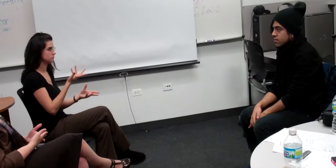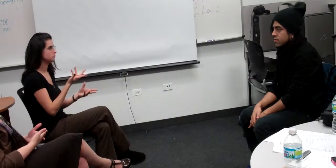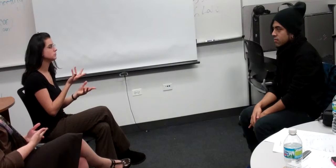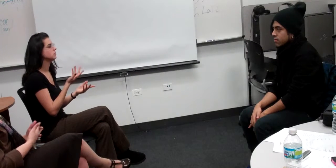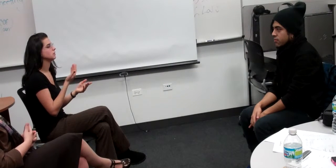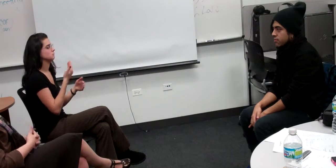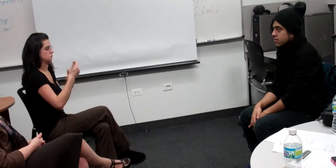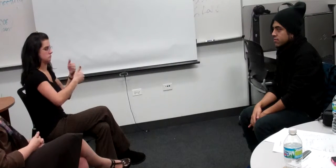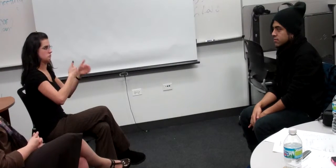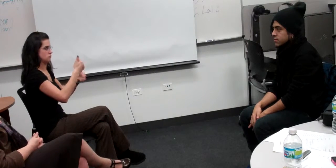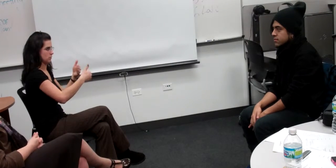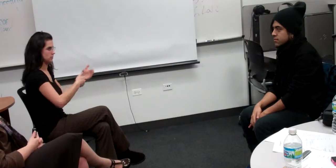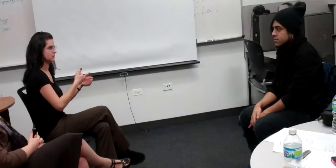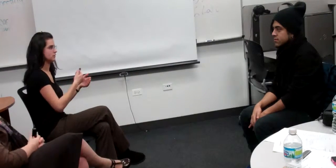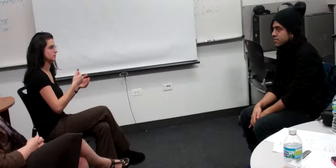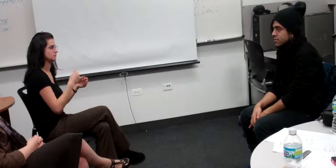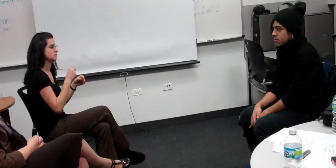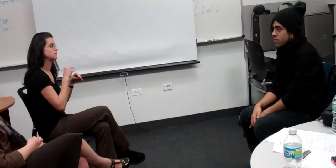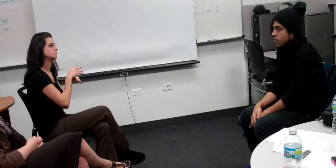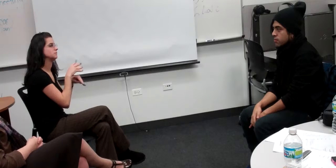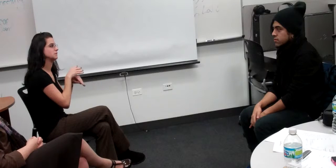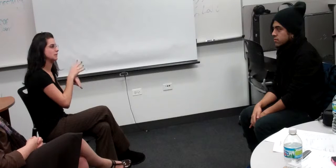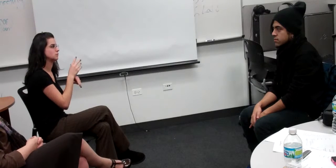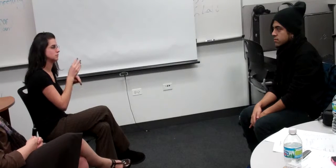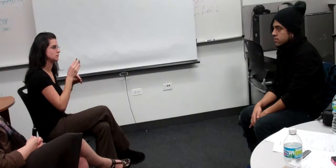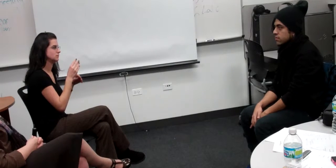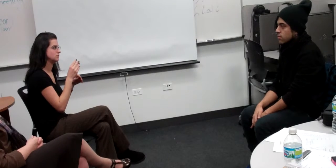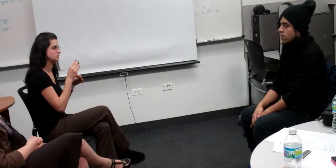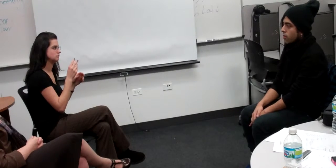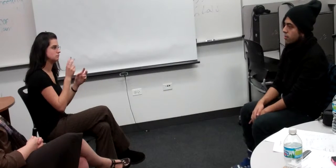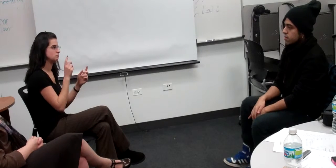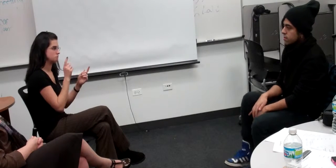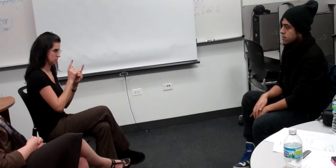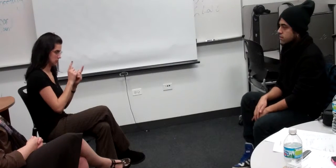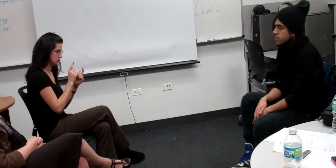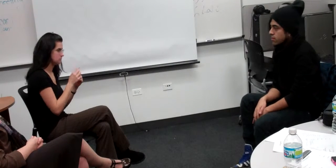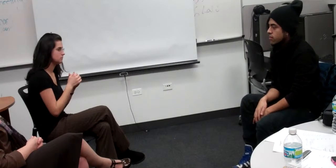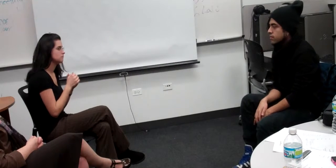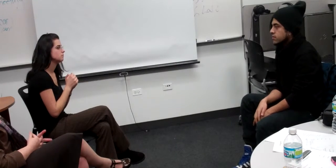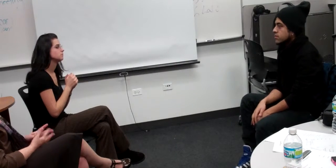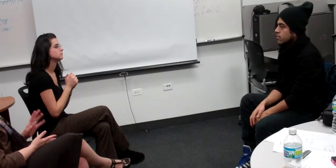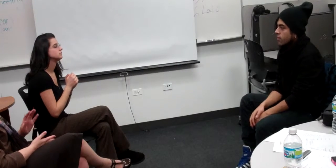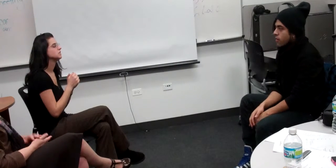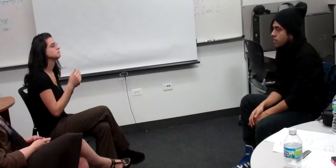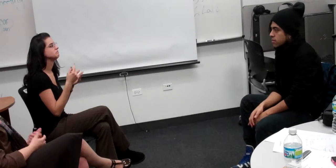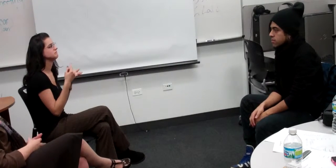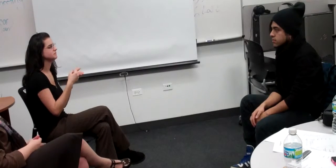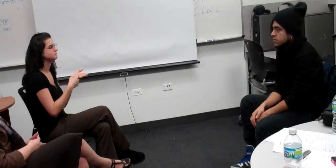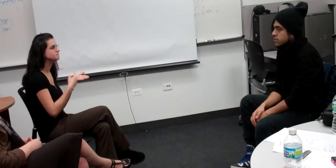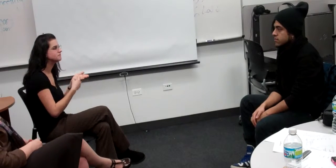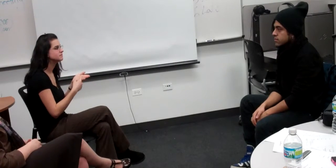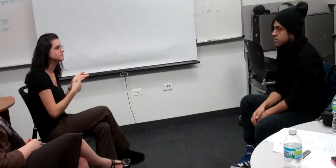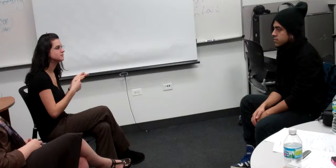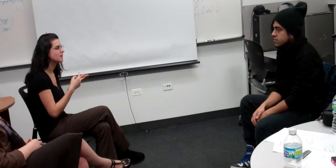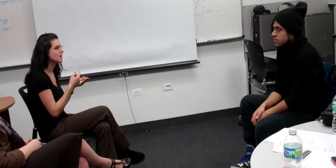at counseling sessions. This is just your first time here. And talk just a little bit about confidentiality. Is that